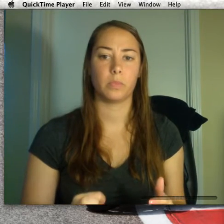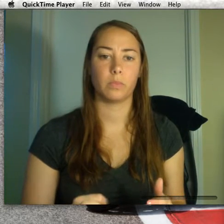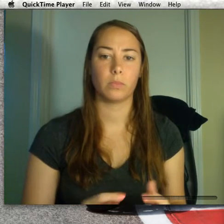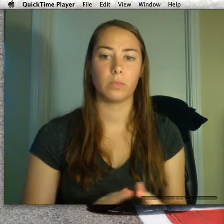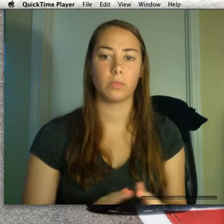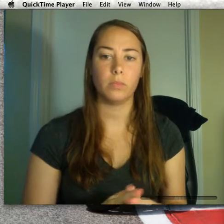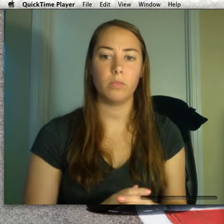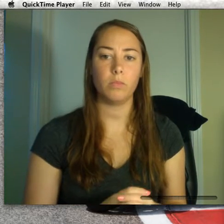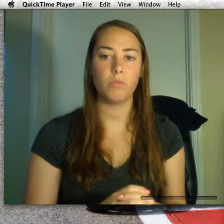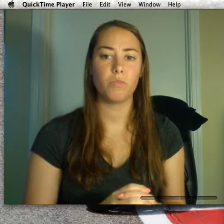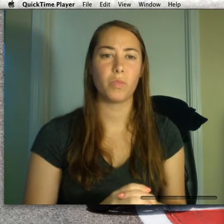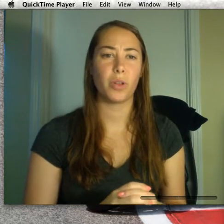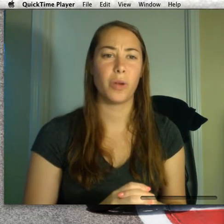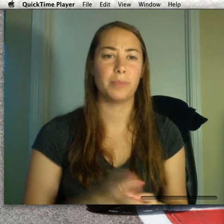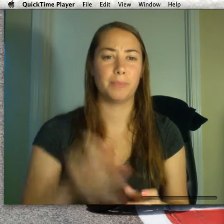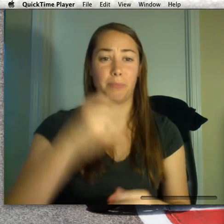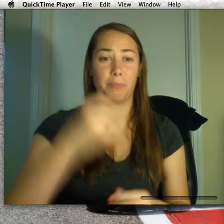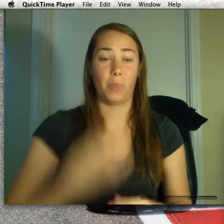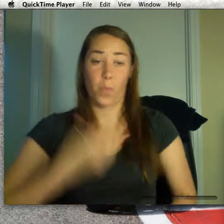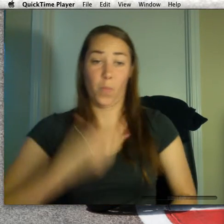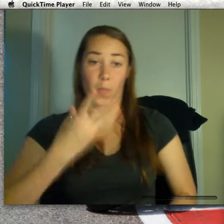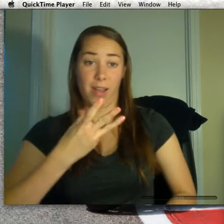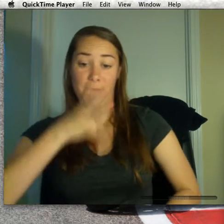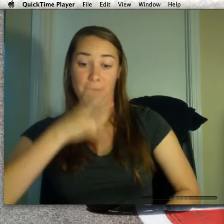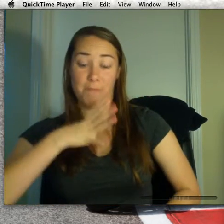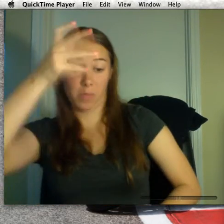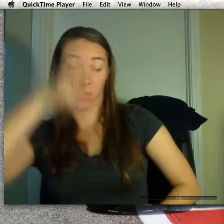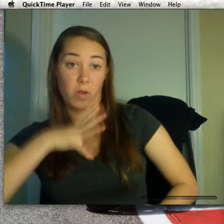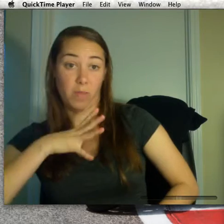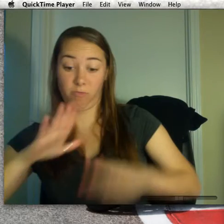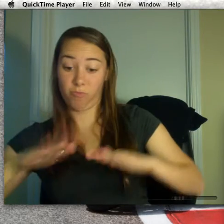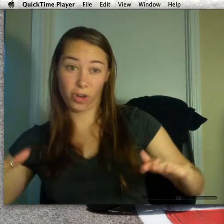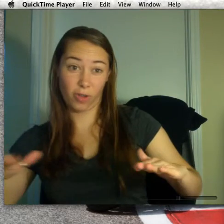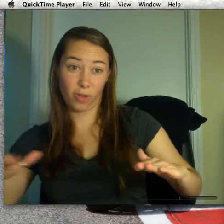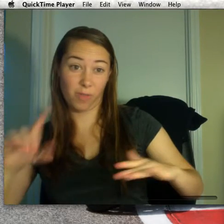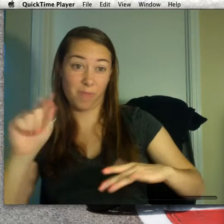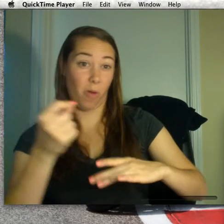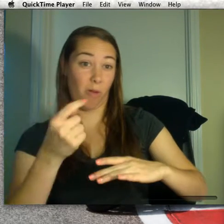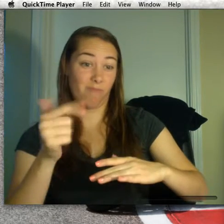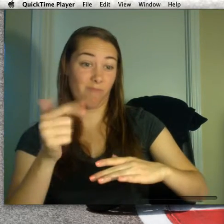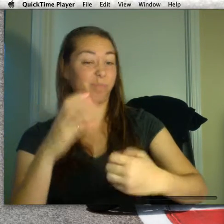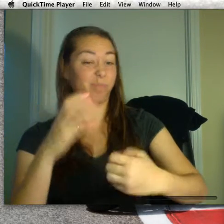black, or brown, hunger hurts. Whether they live in the Ozark Mountains,